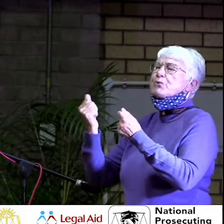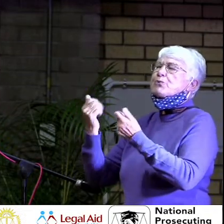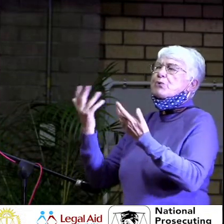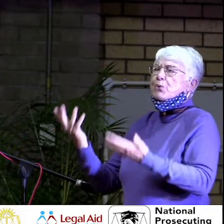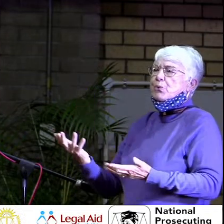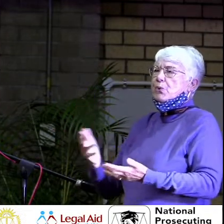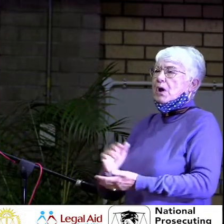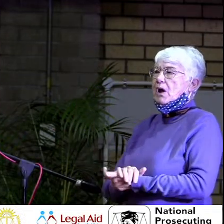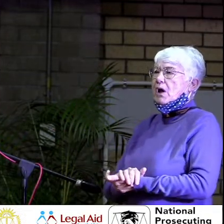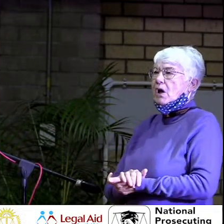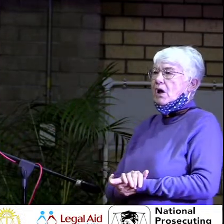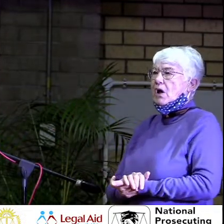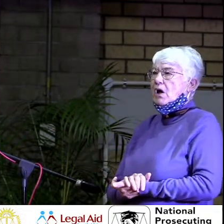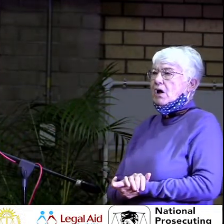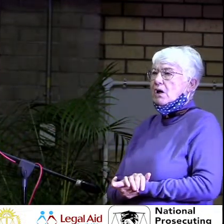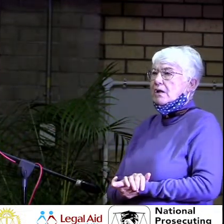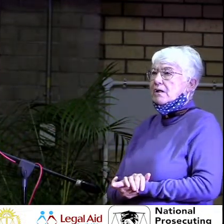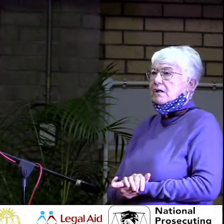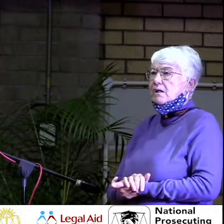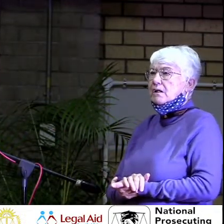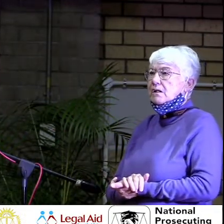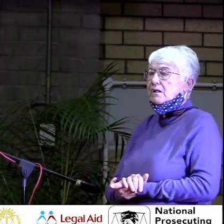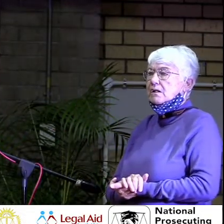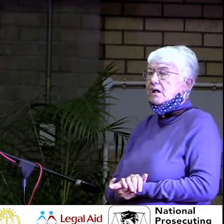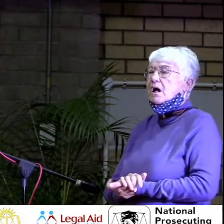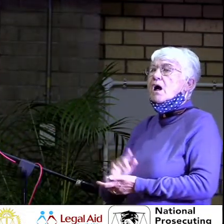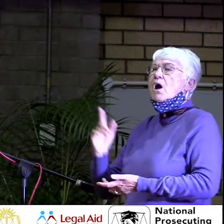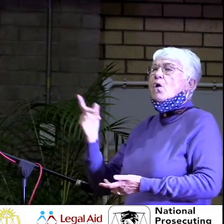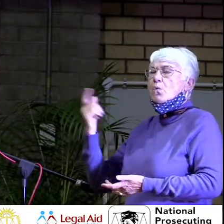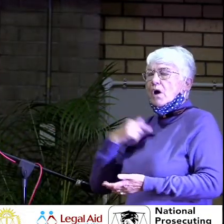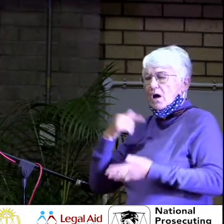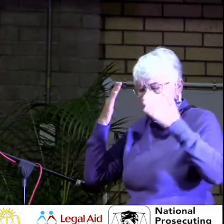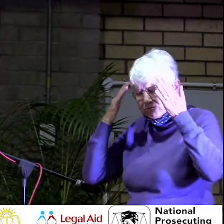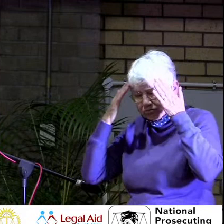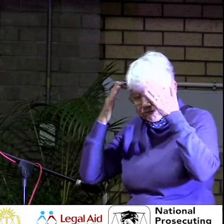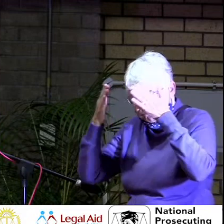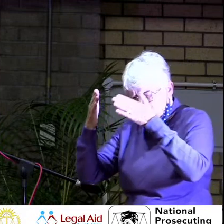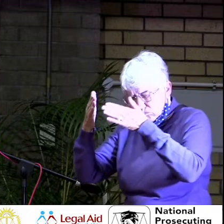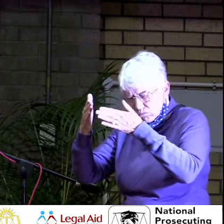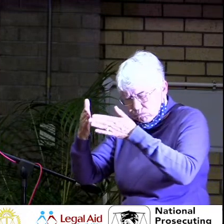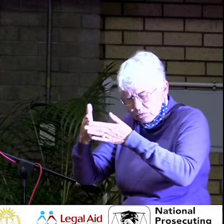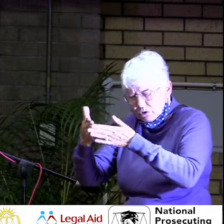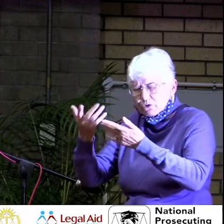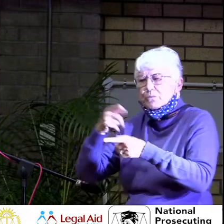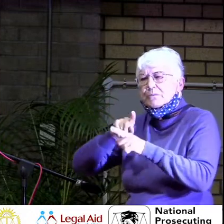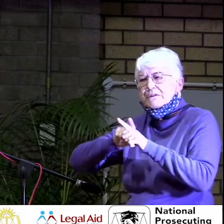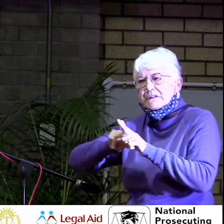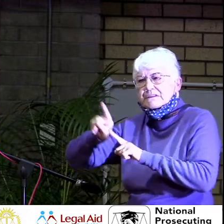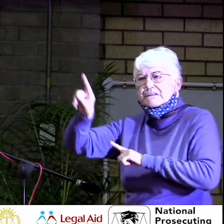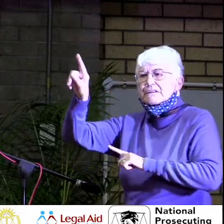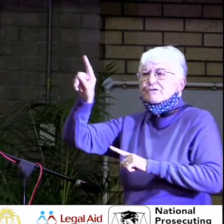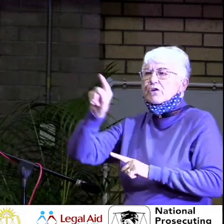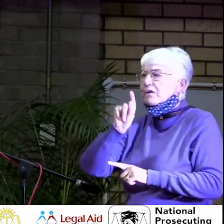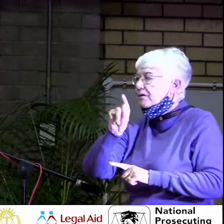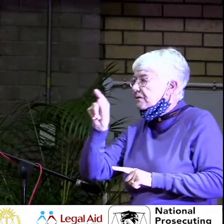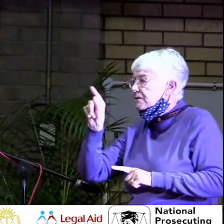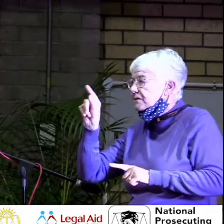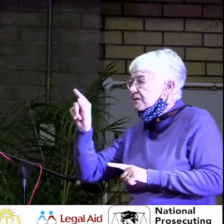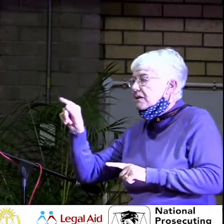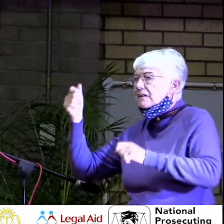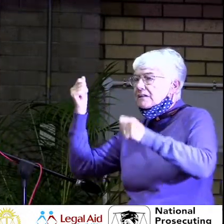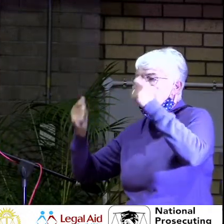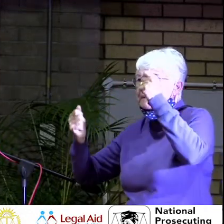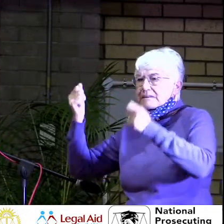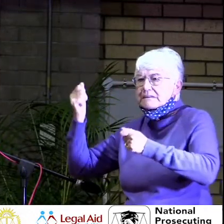We remain dedicated to successfully prosecute matters, but without your